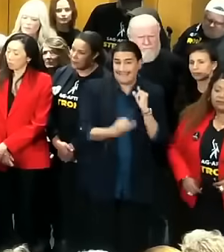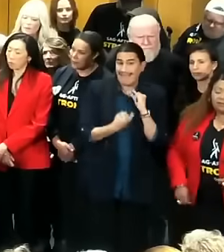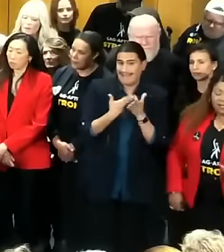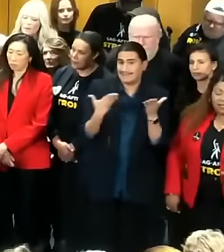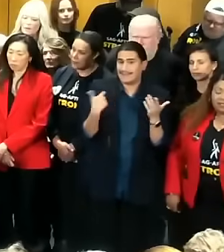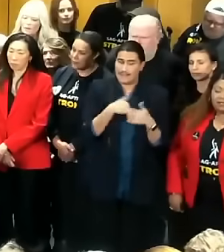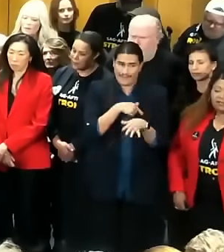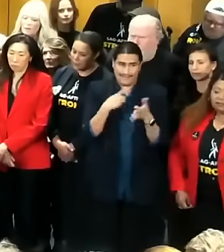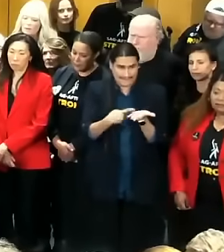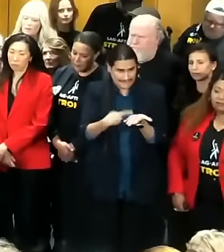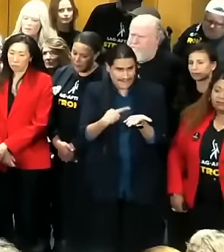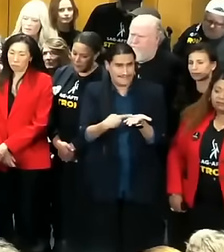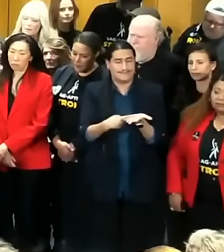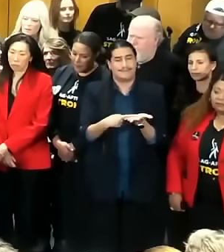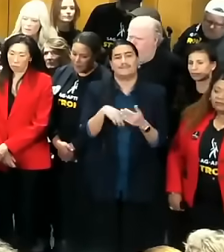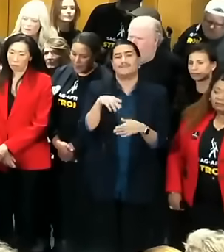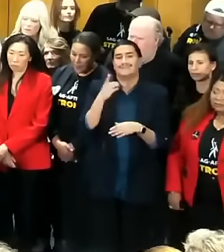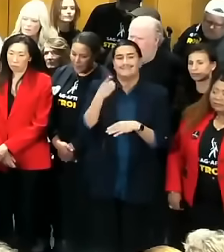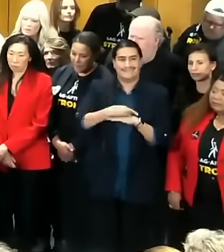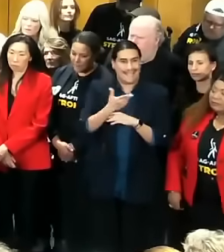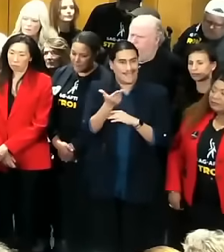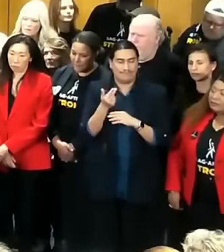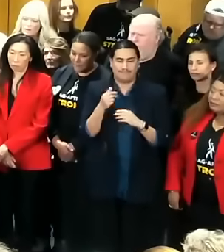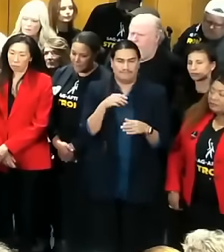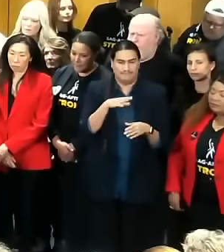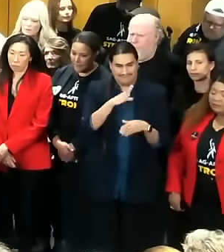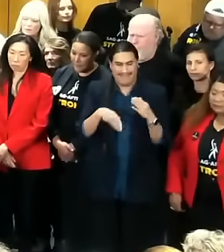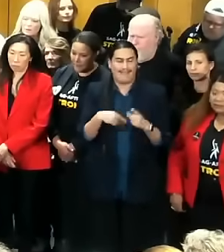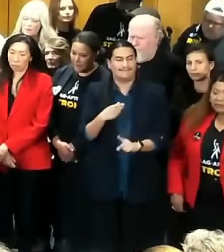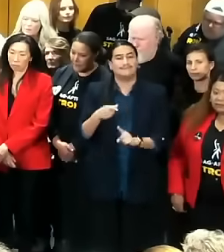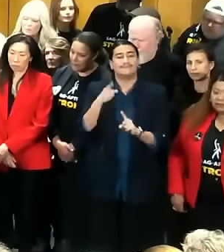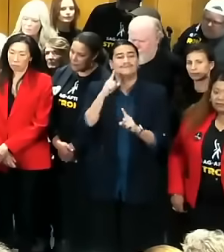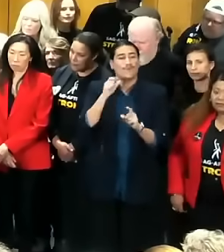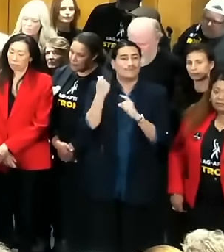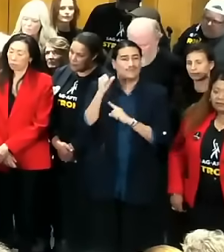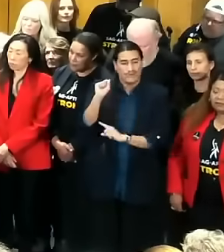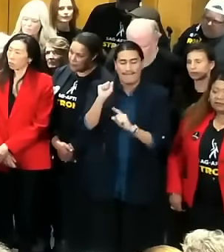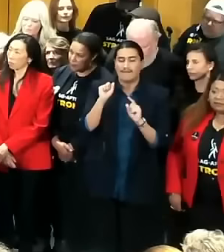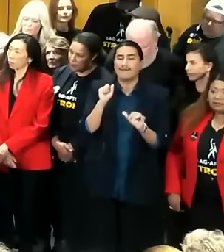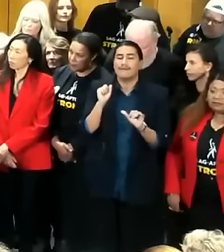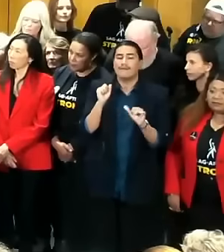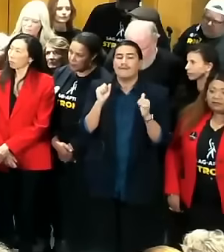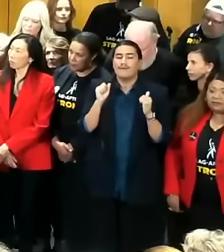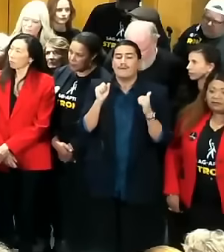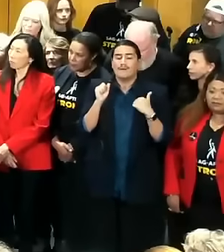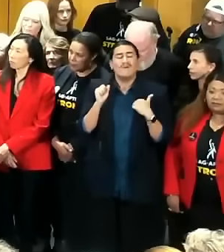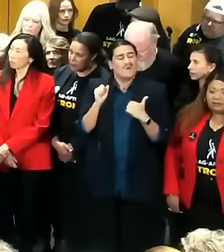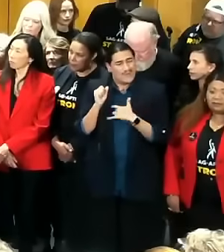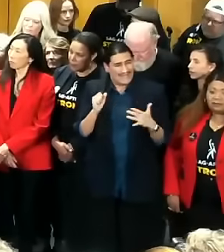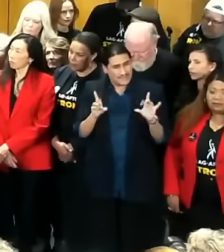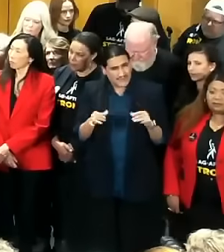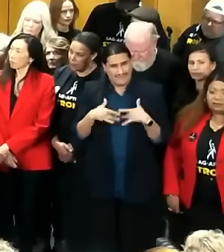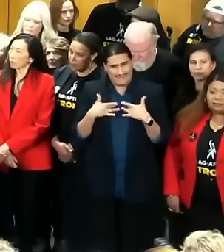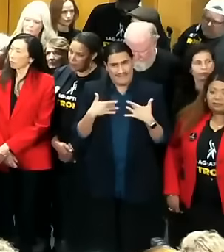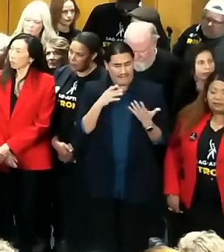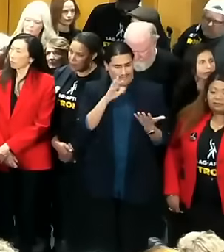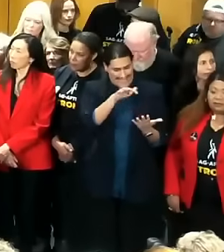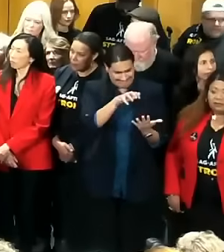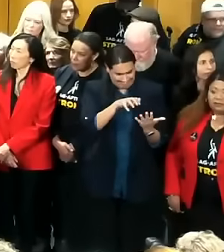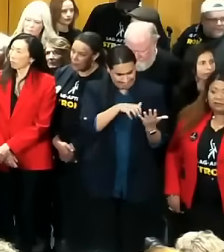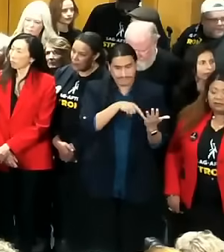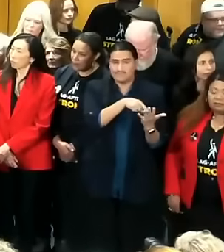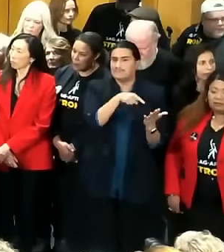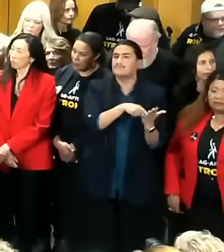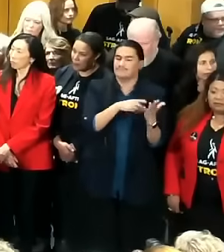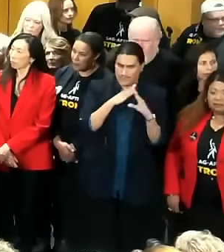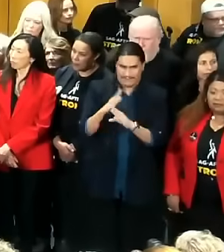last day, on day 118 of the strike. And with that piece added to everything else I mentioned, we feel that there is a robust and comprehensive set of